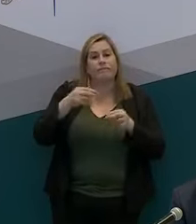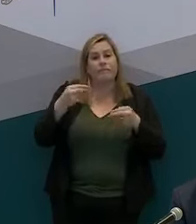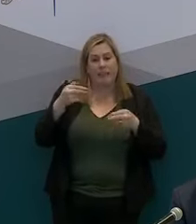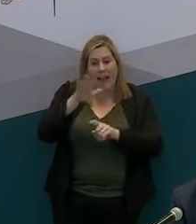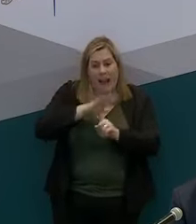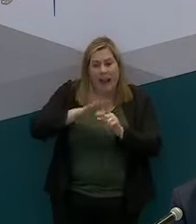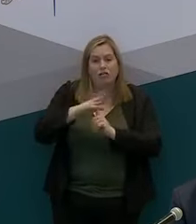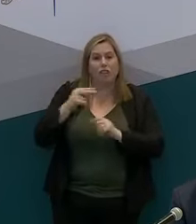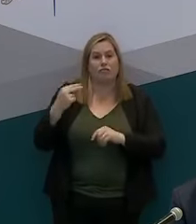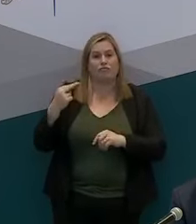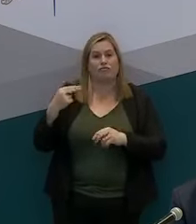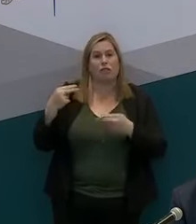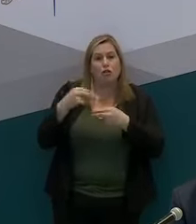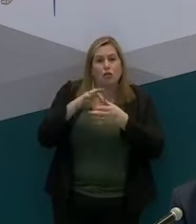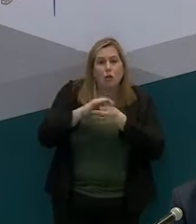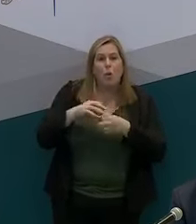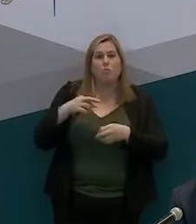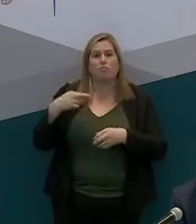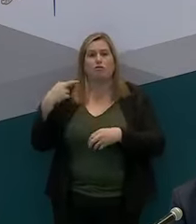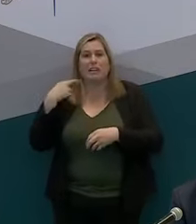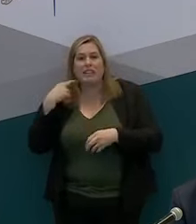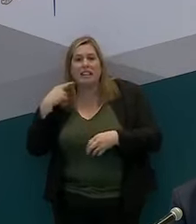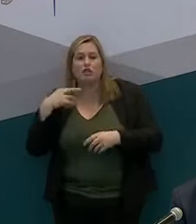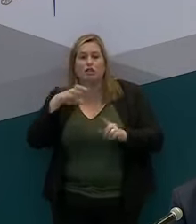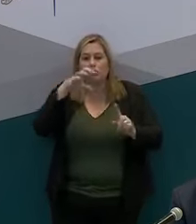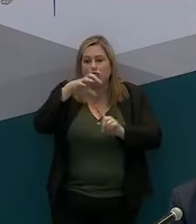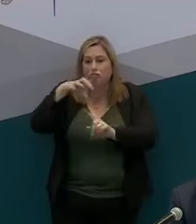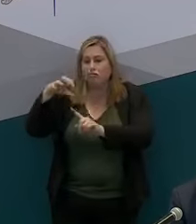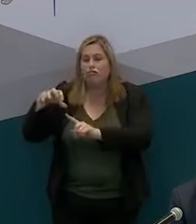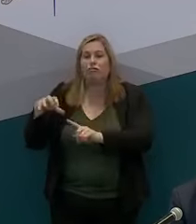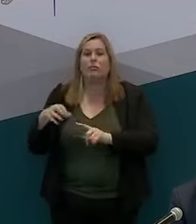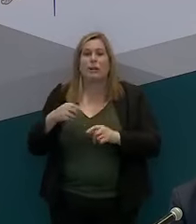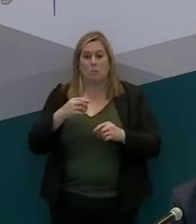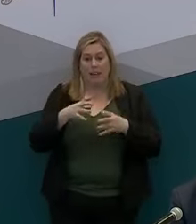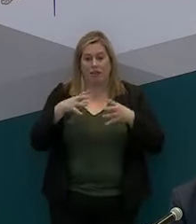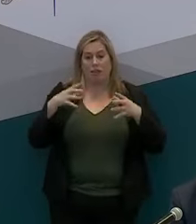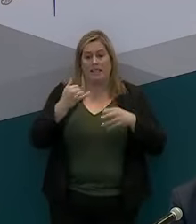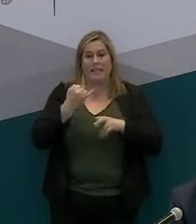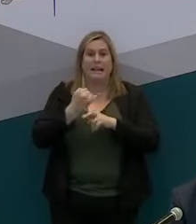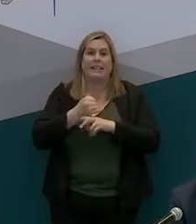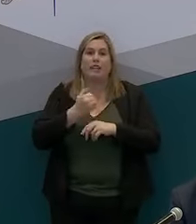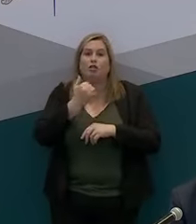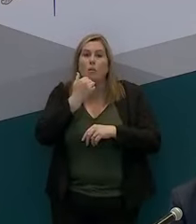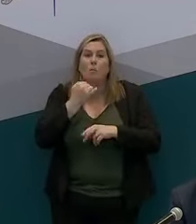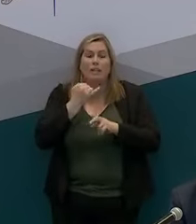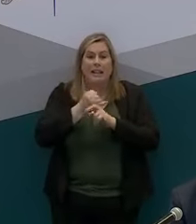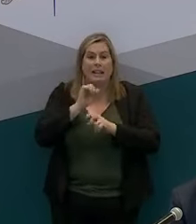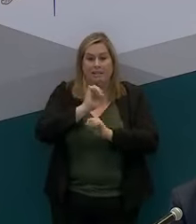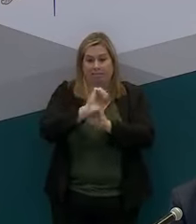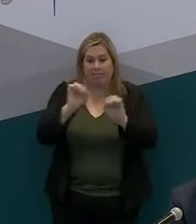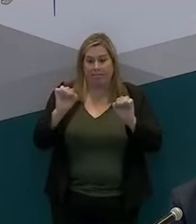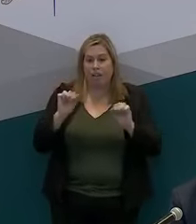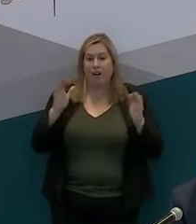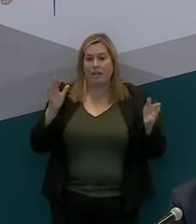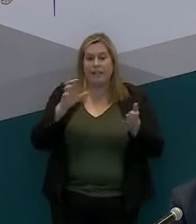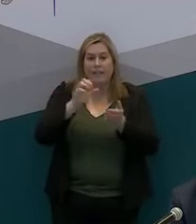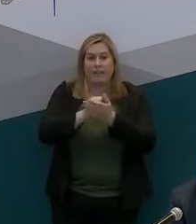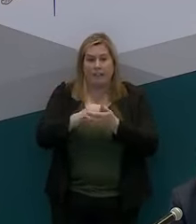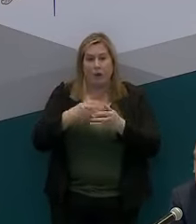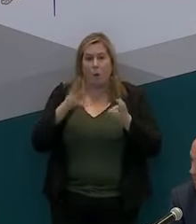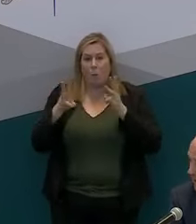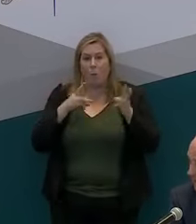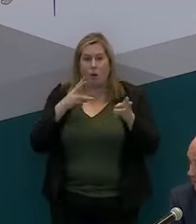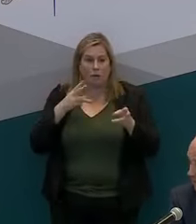an increase in the number of settings in which the infection is identified, or an increase in the number of cases within the settings that have already been identified, are two ways in